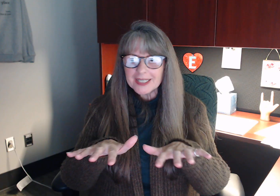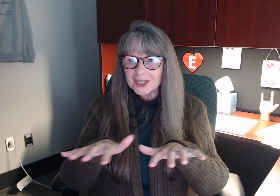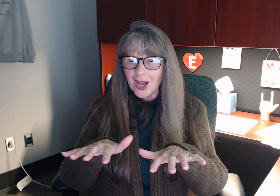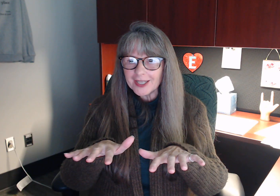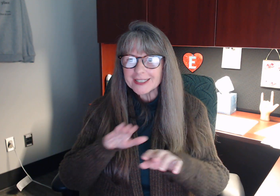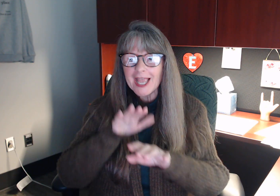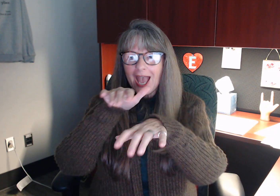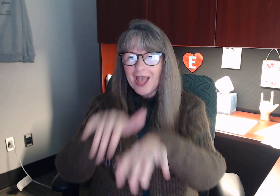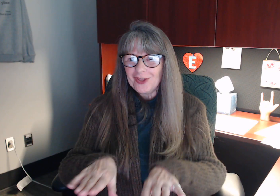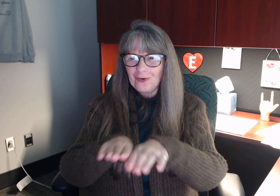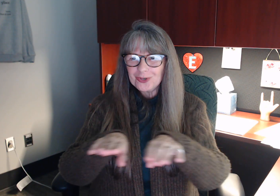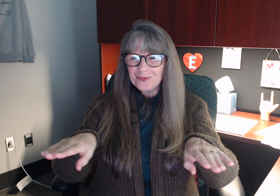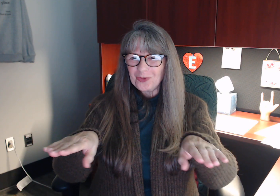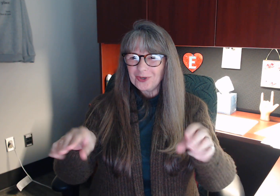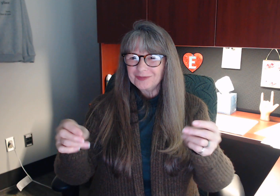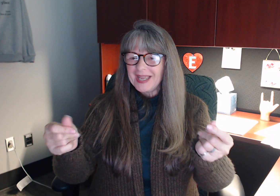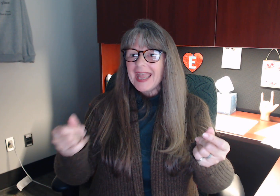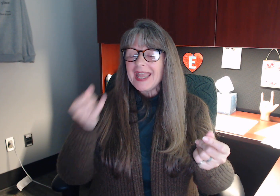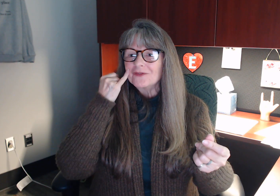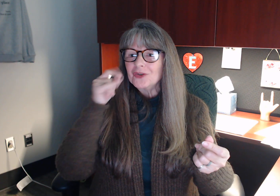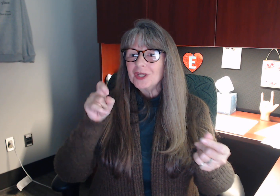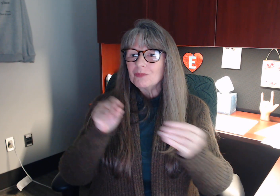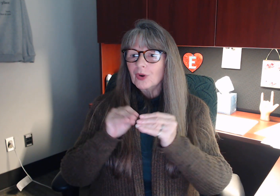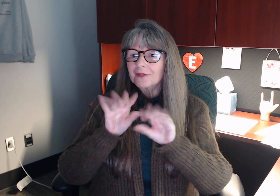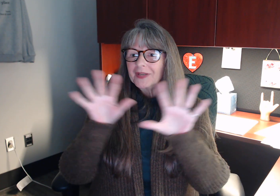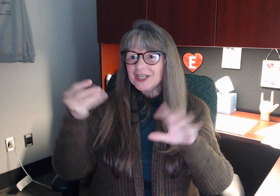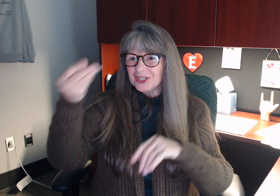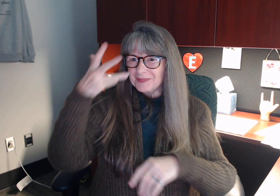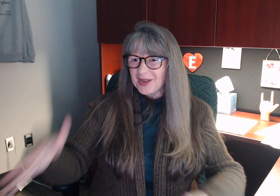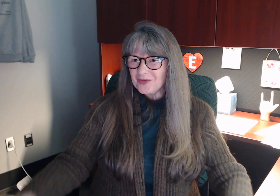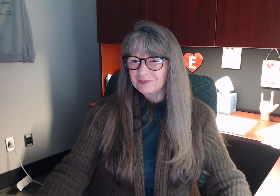tectonics and the ocean floor. If you need more clarification, let me know.